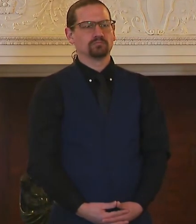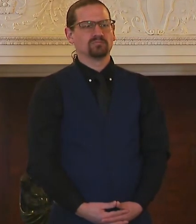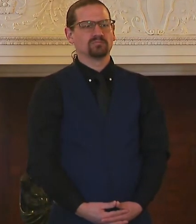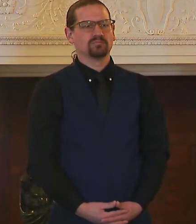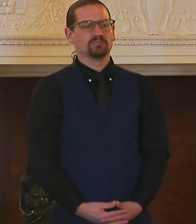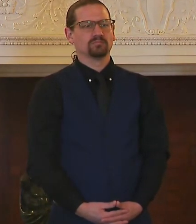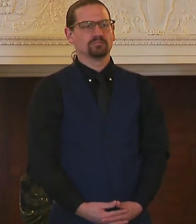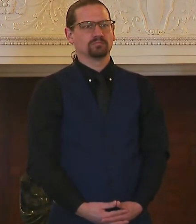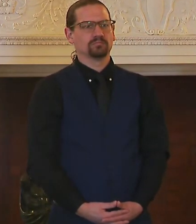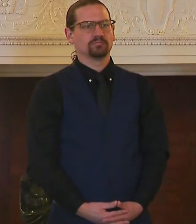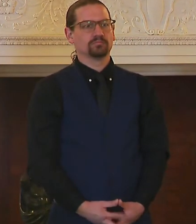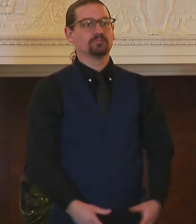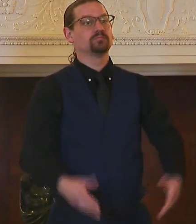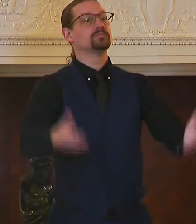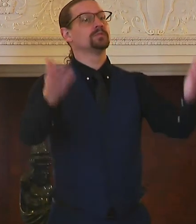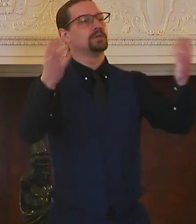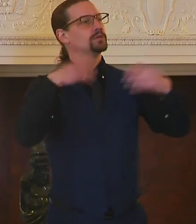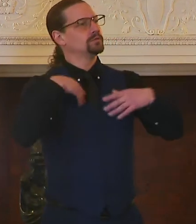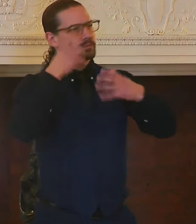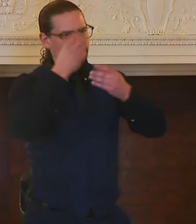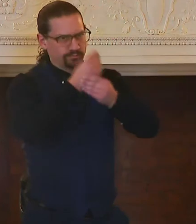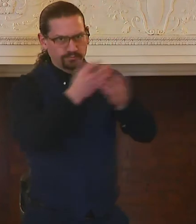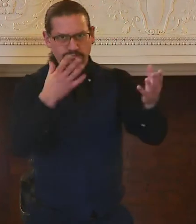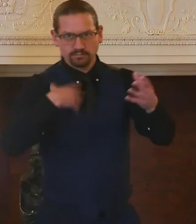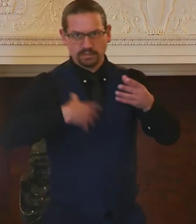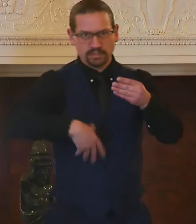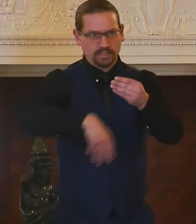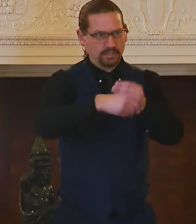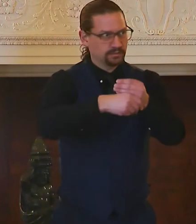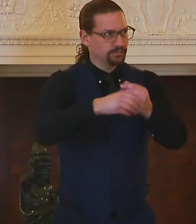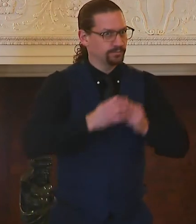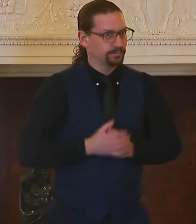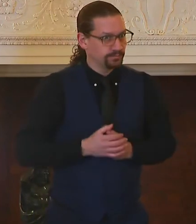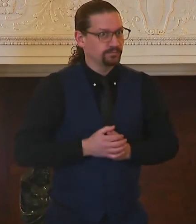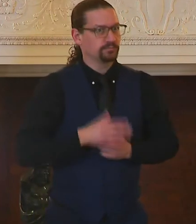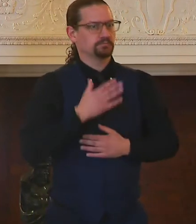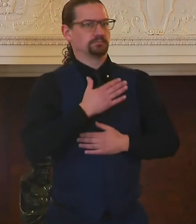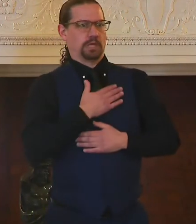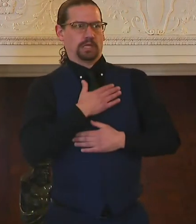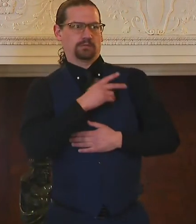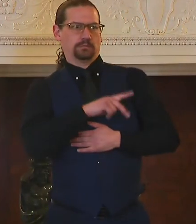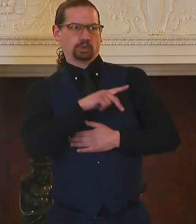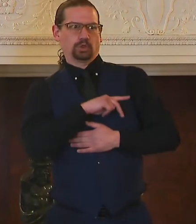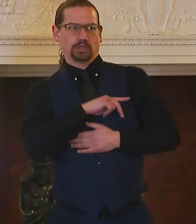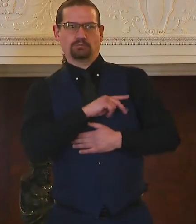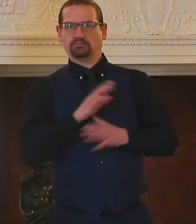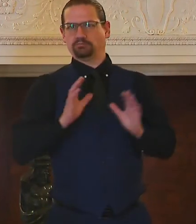Finally, I'm just going to add another very personal note. As many of you know,